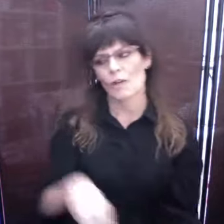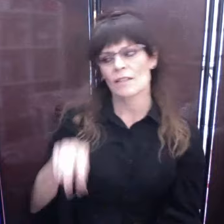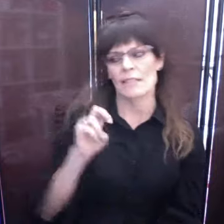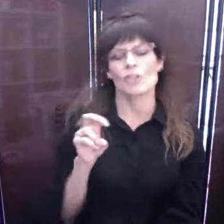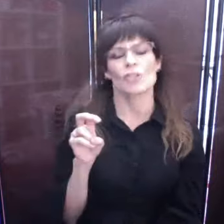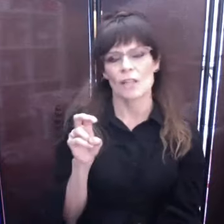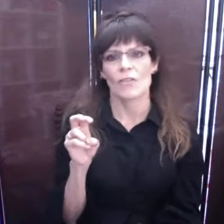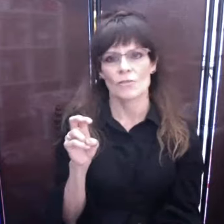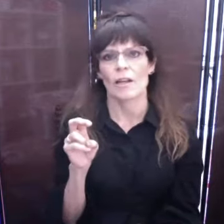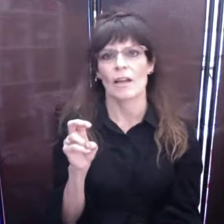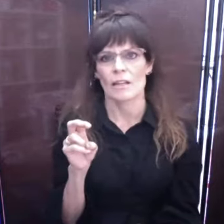I'm very much a pioneer.